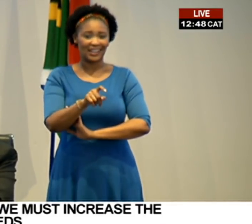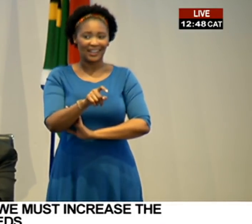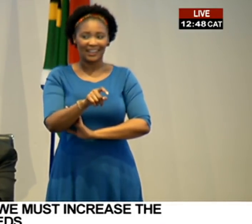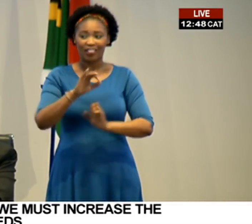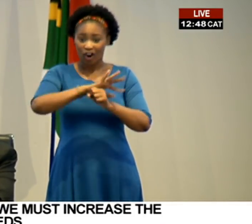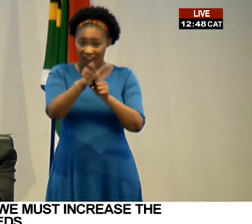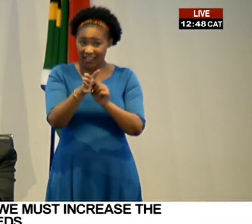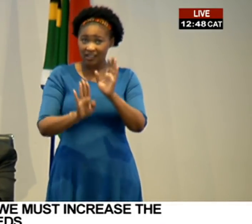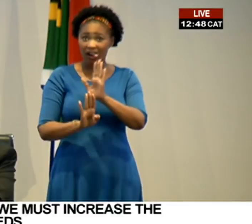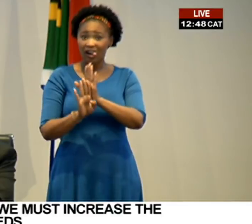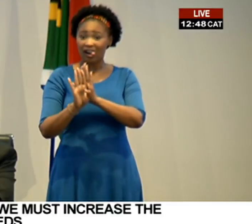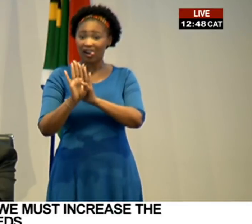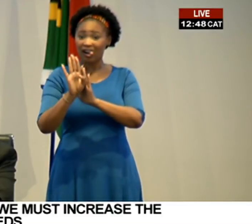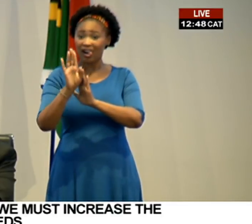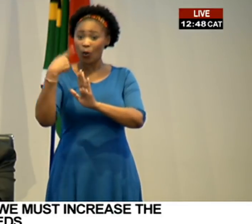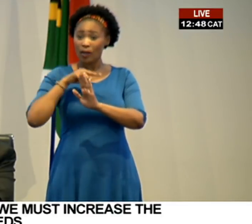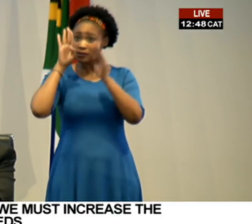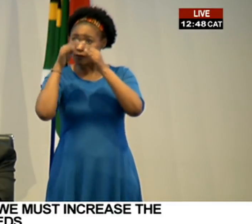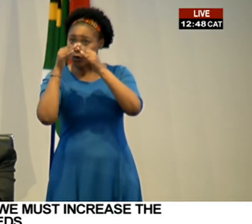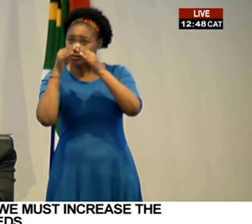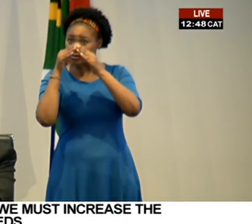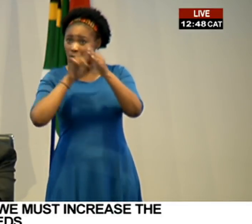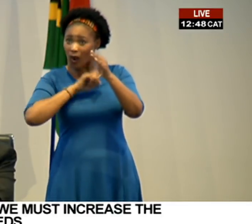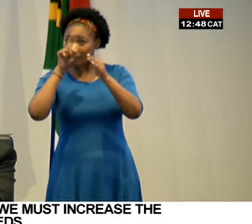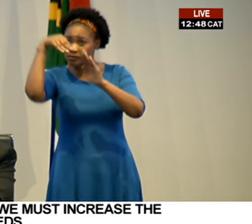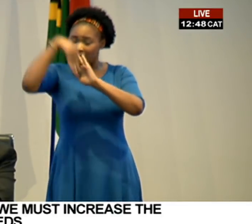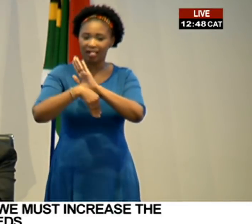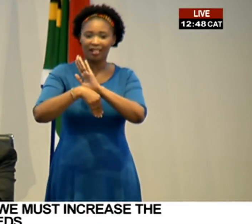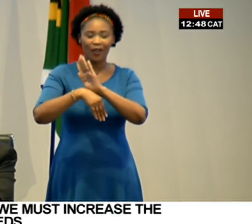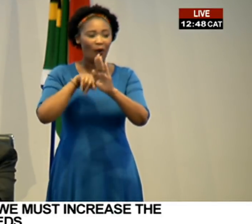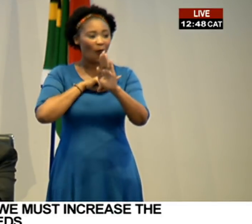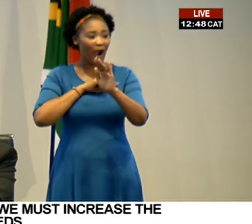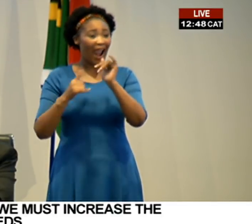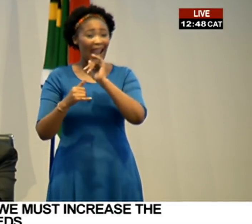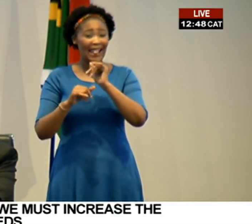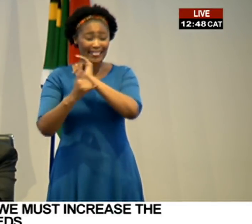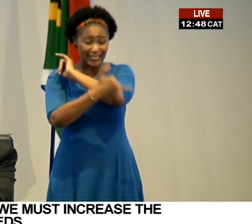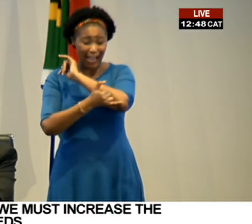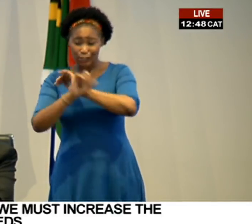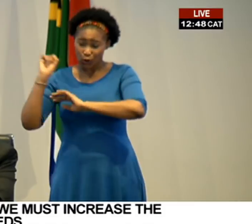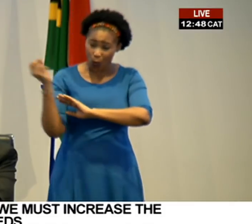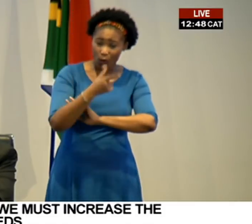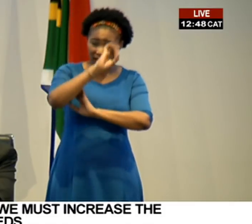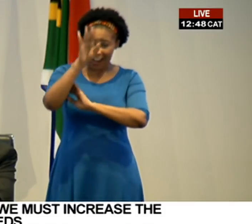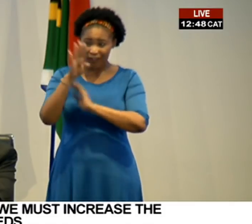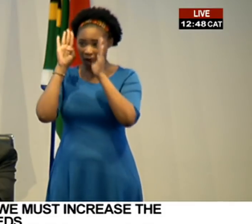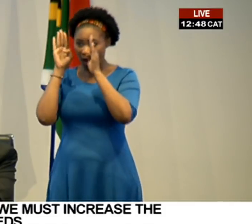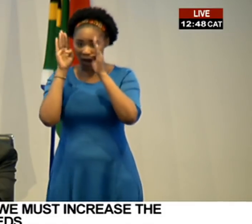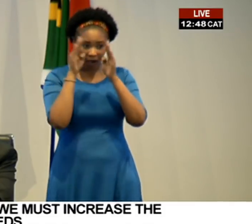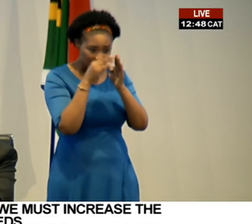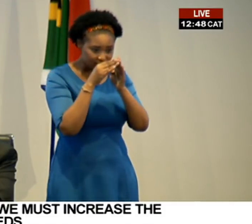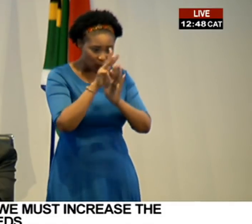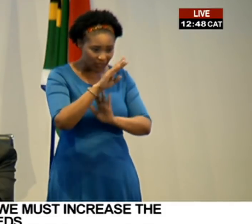whole country is focusing on what's happening here in the Western Cape so that they can learn, but at the same